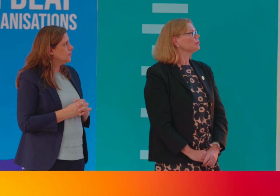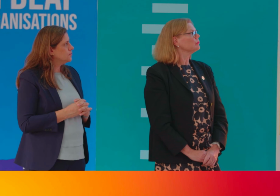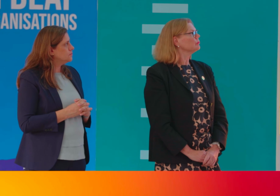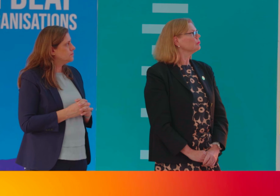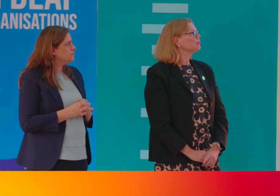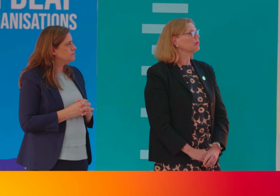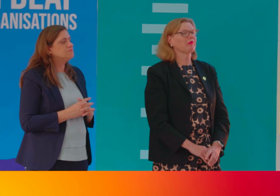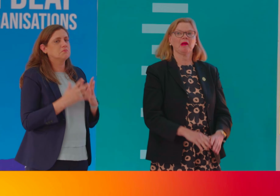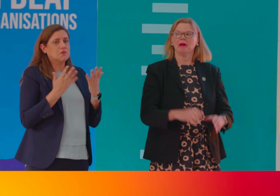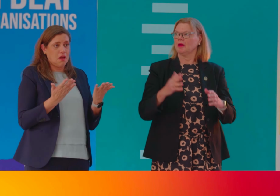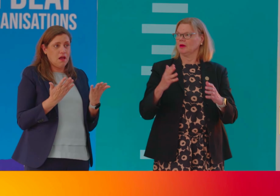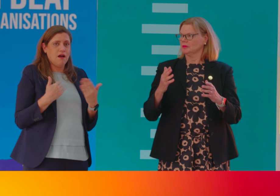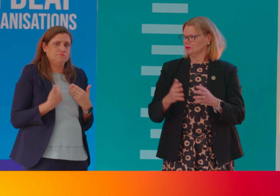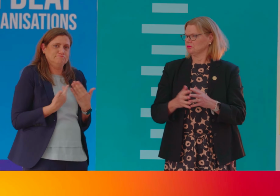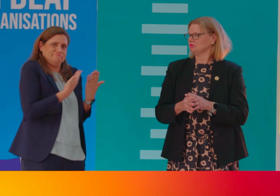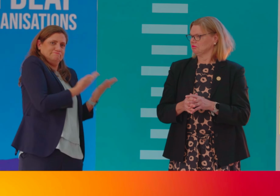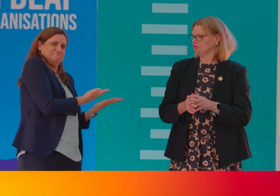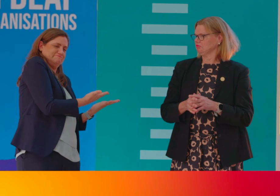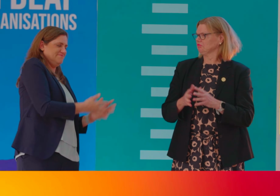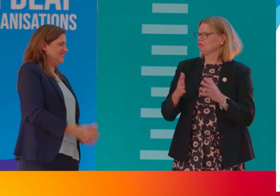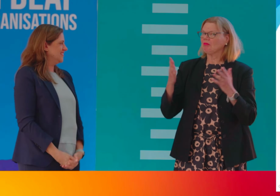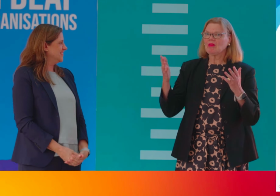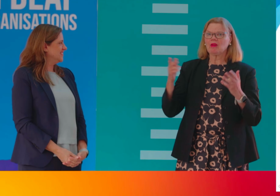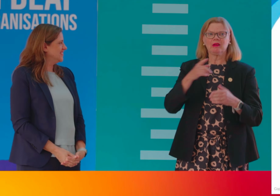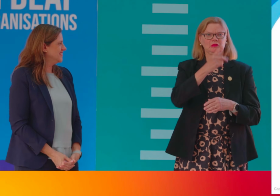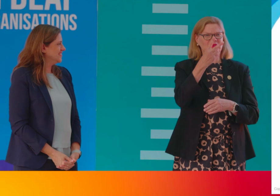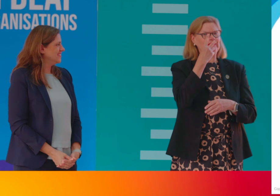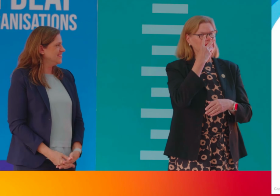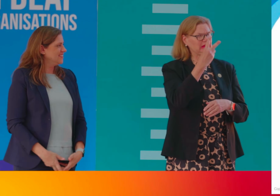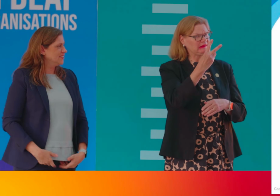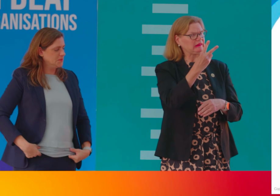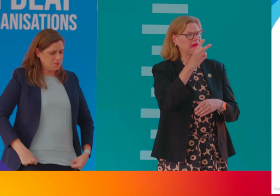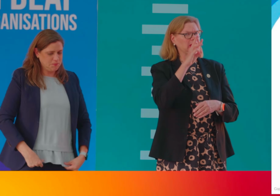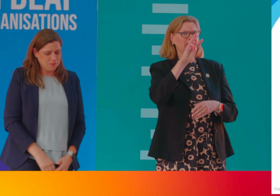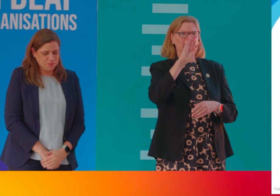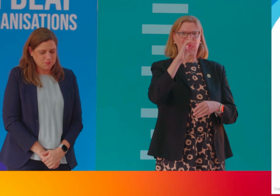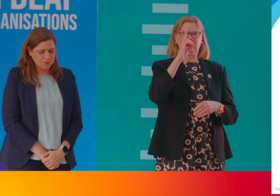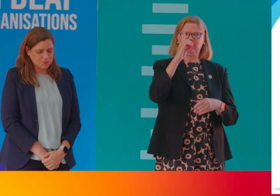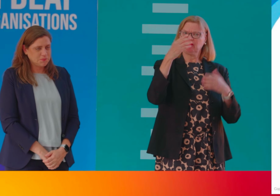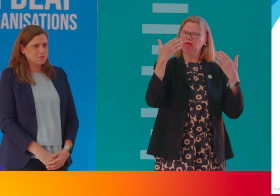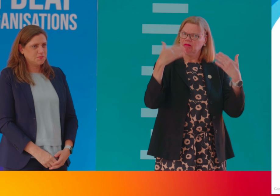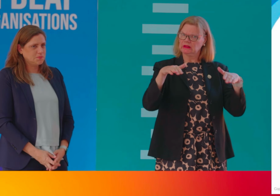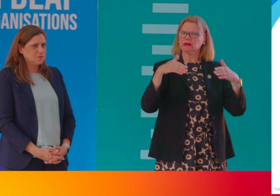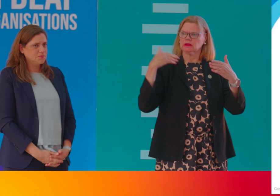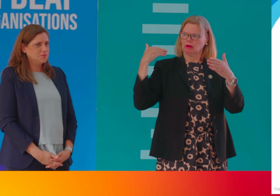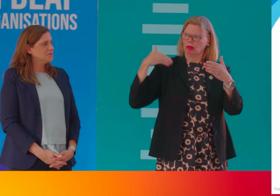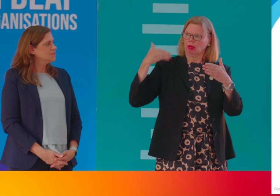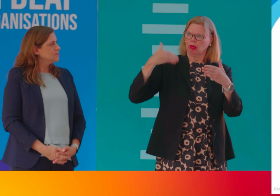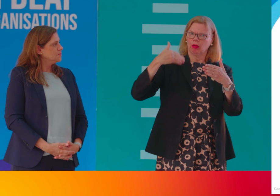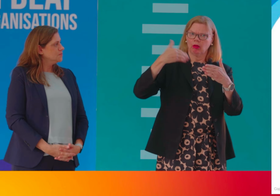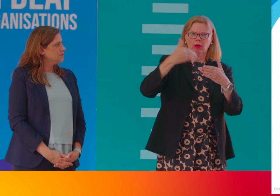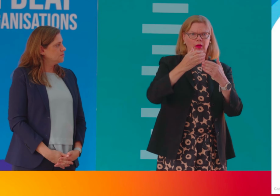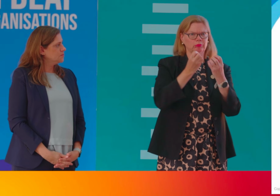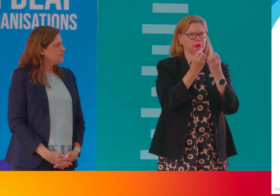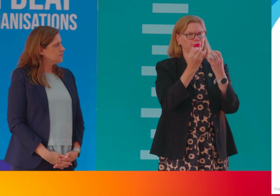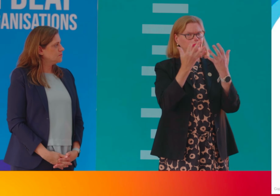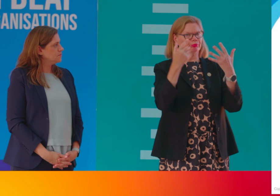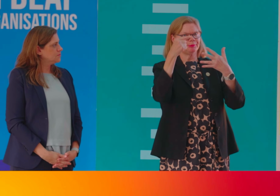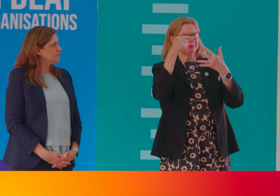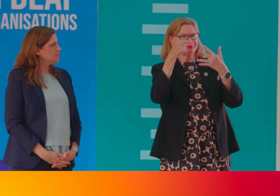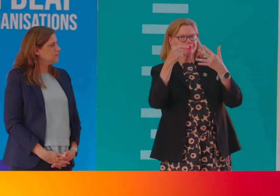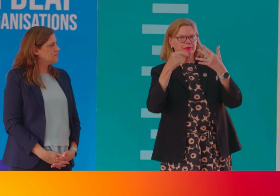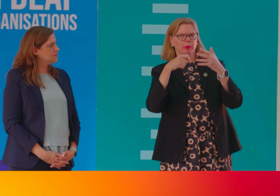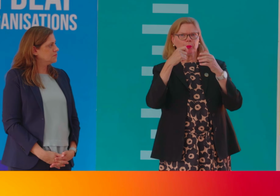Now for the next part, allow me to welcome my... Thank you. As you can see, WFD has